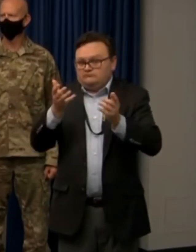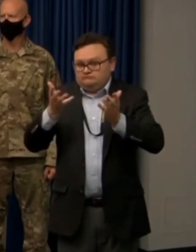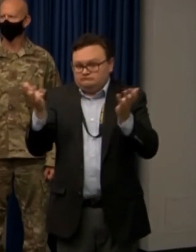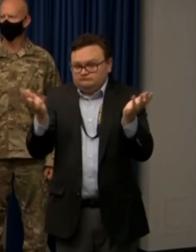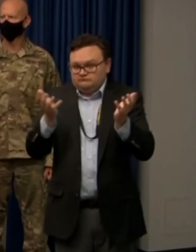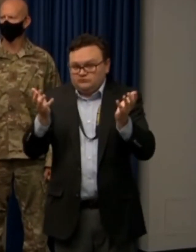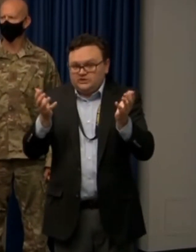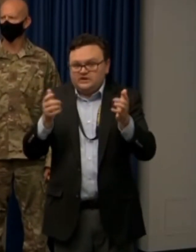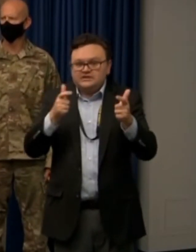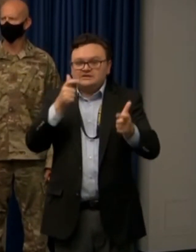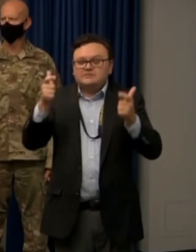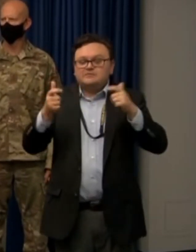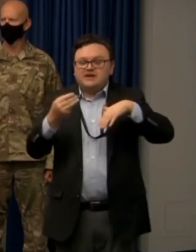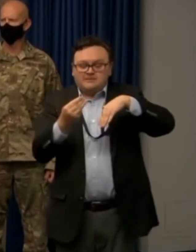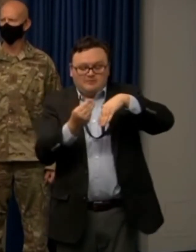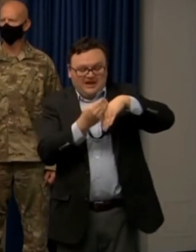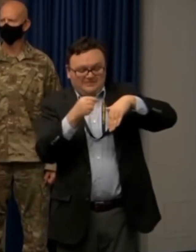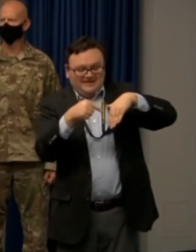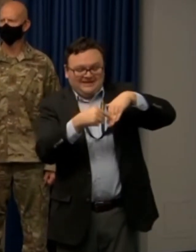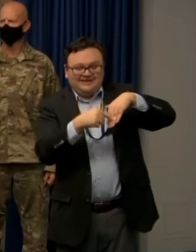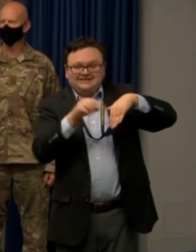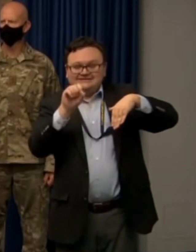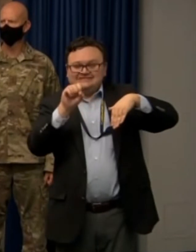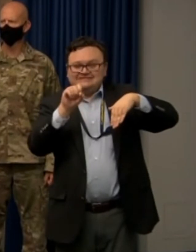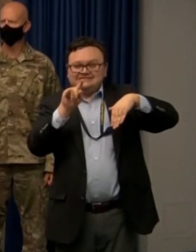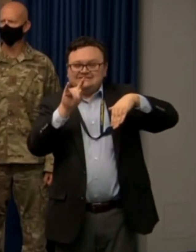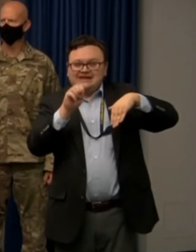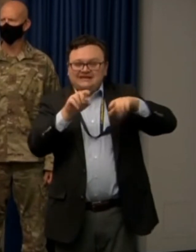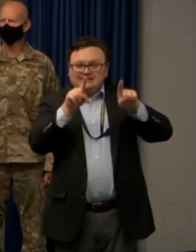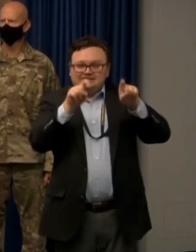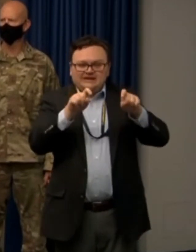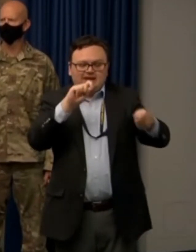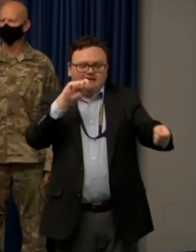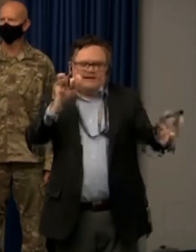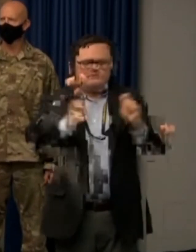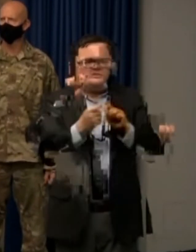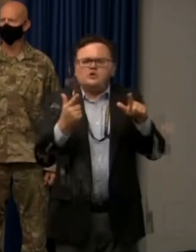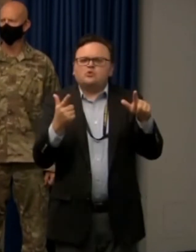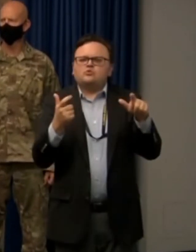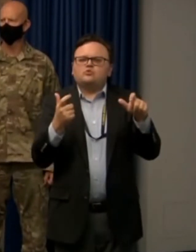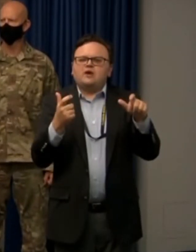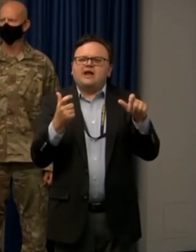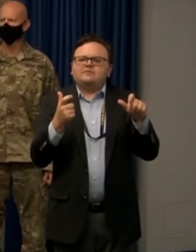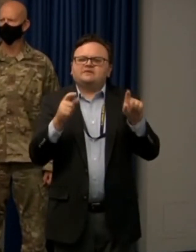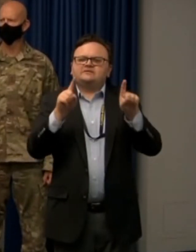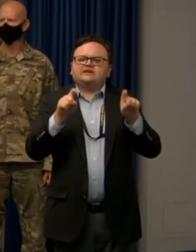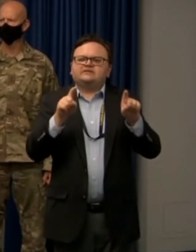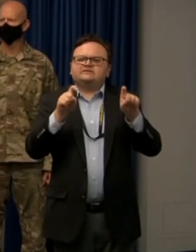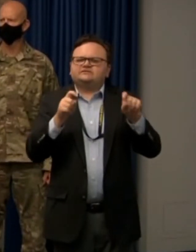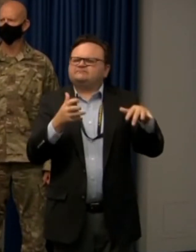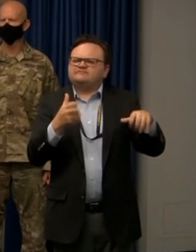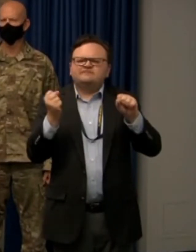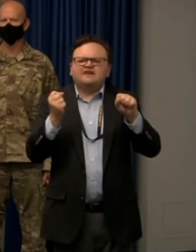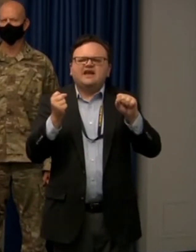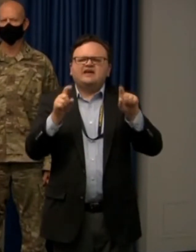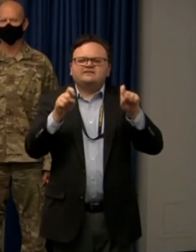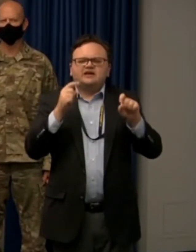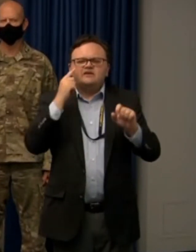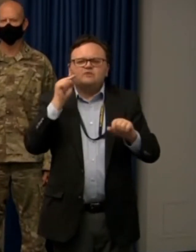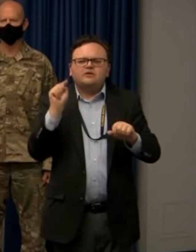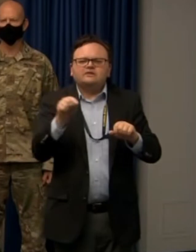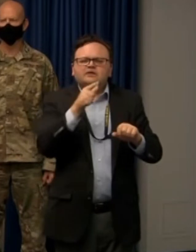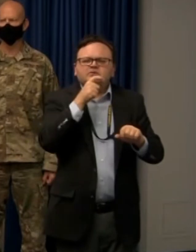of our big Miami sites be converted into rapid testing for people that are symptomatic or people that are 65 or